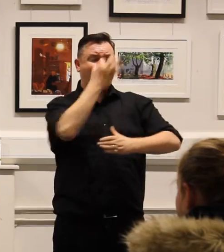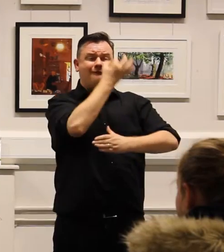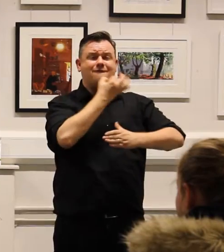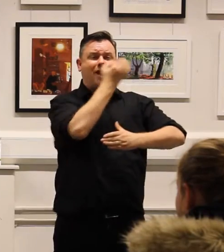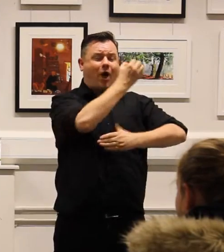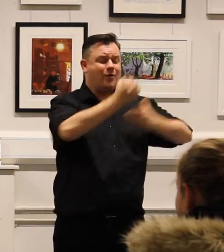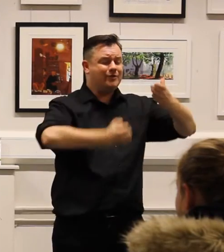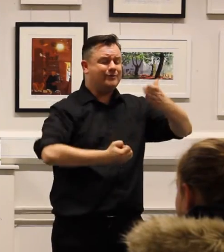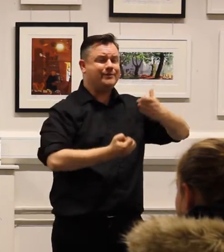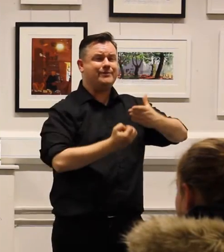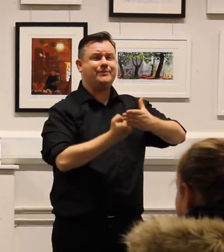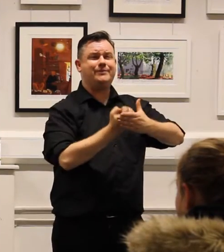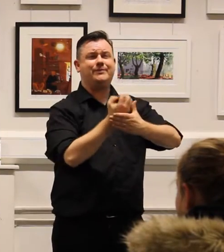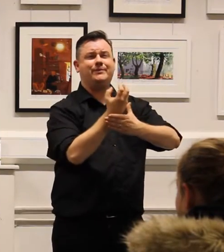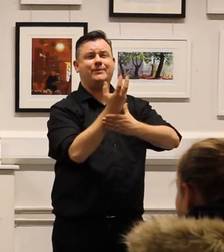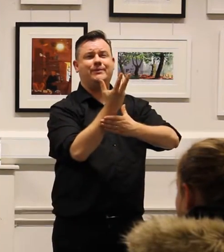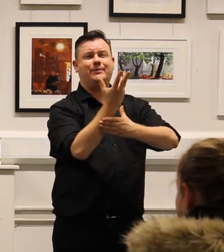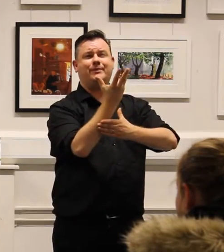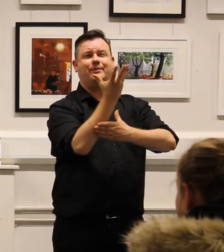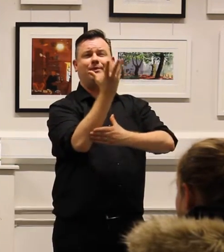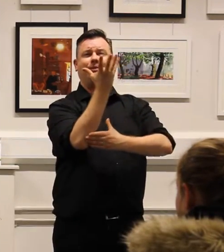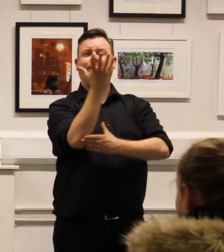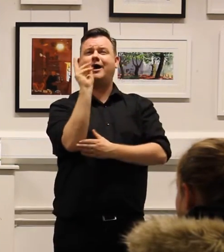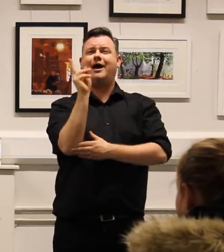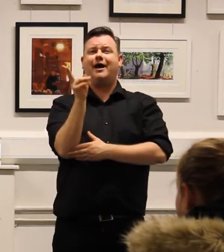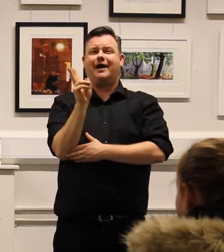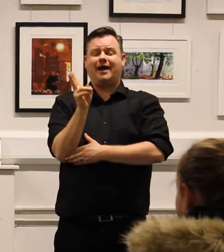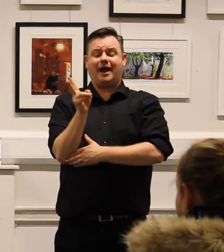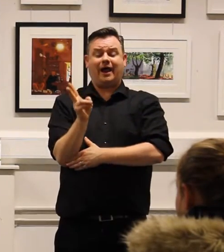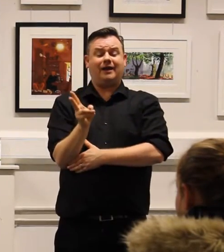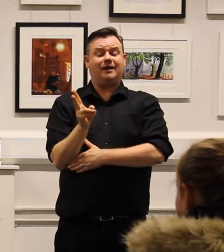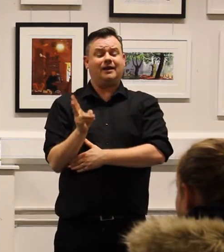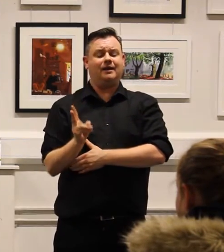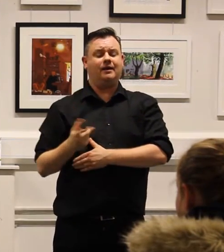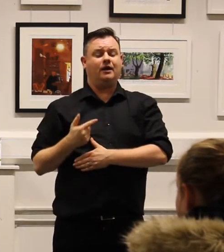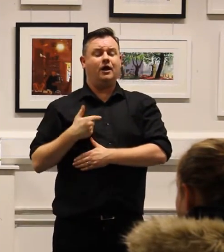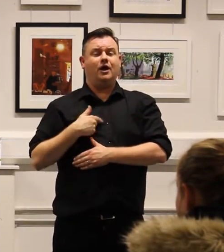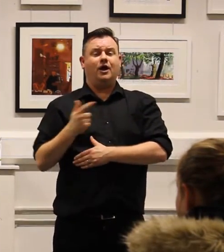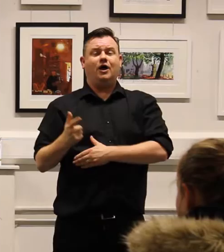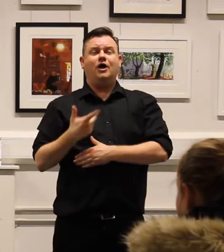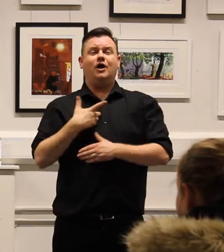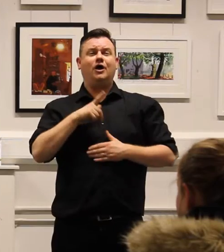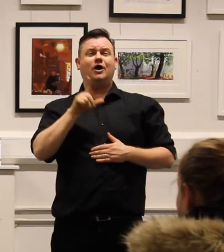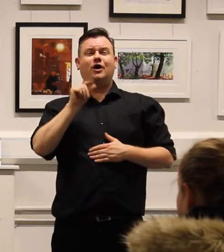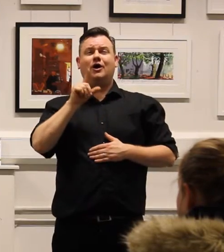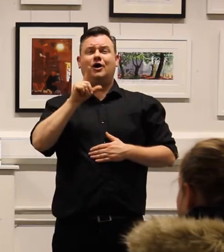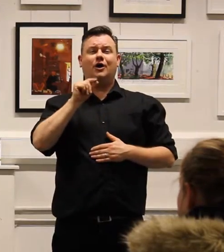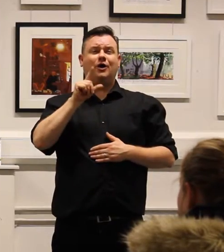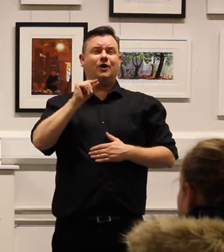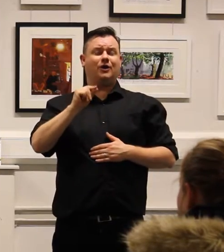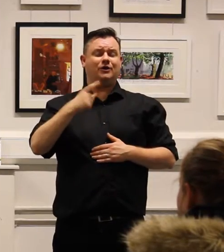crocuses can unfurl again and the cuckoo